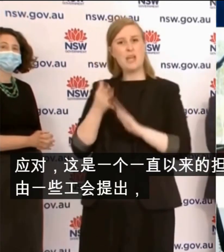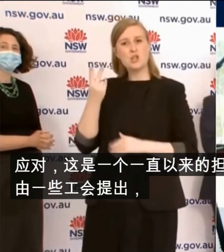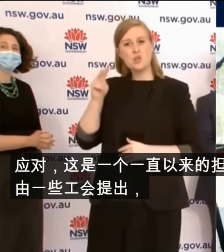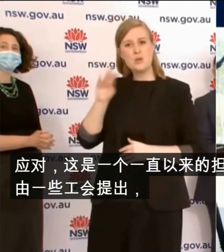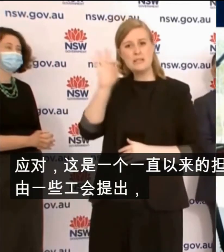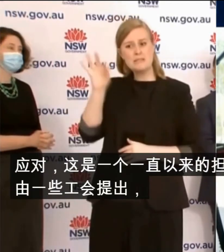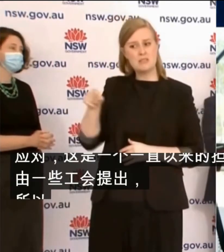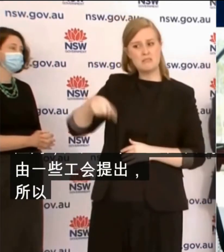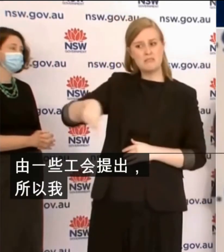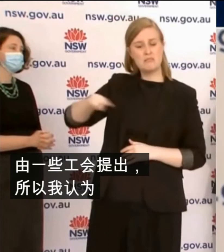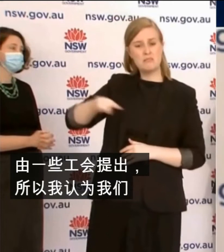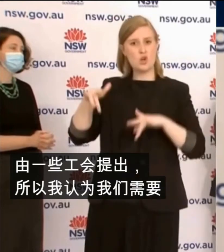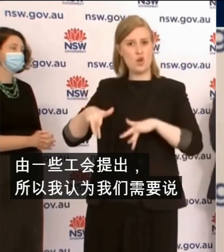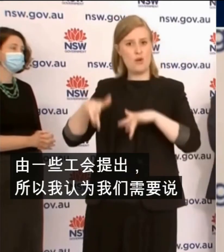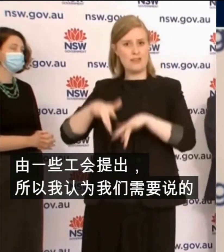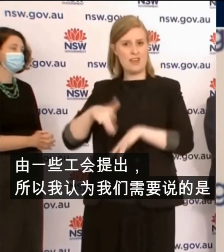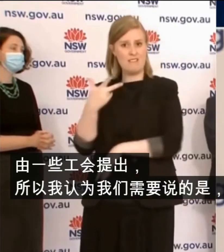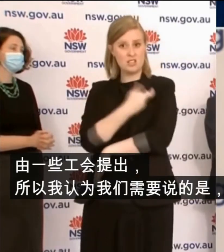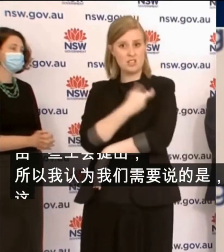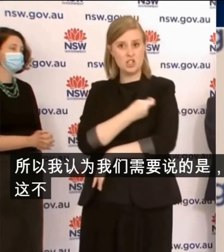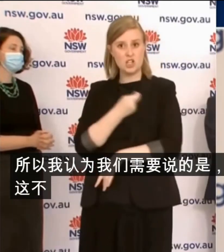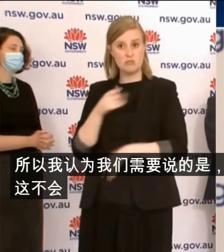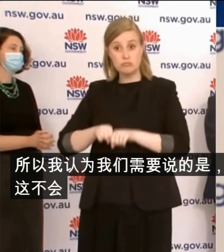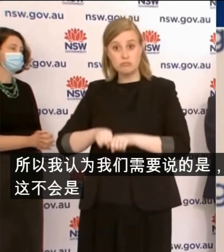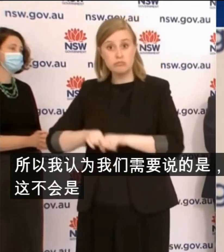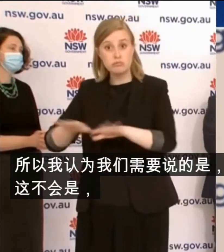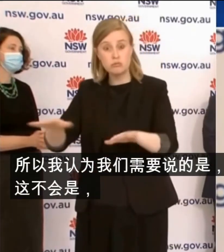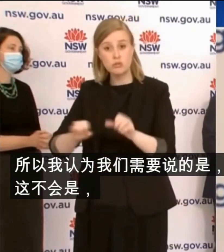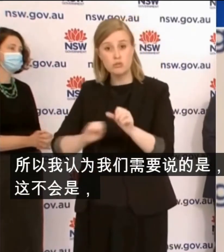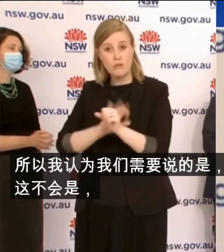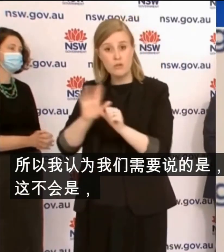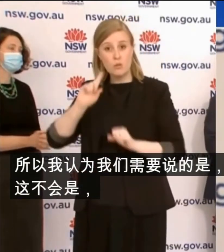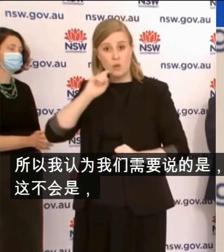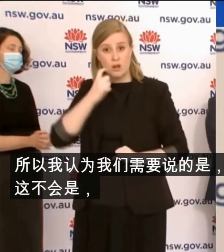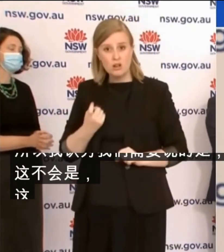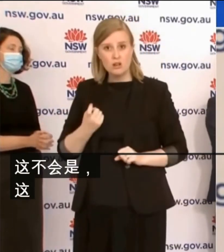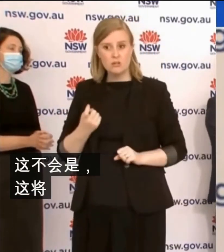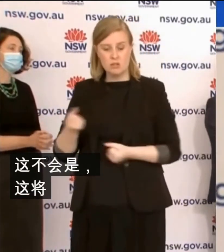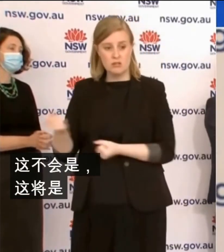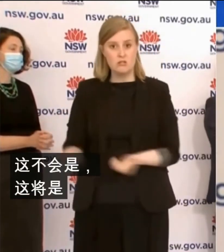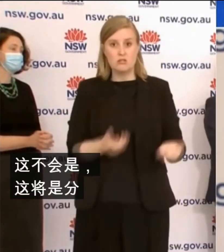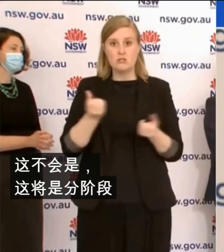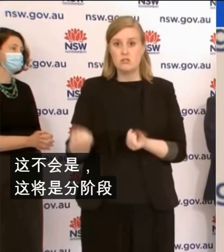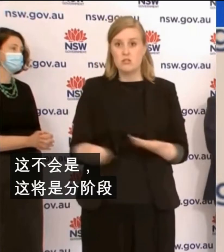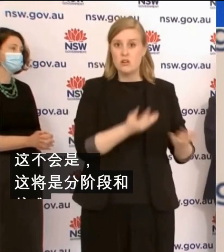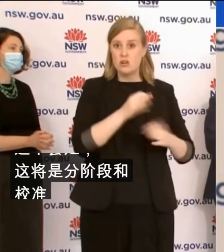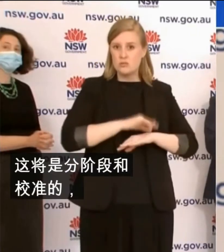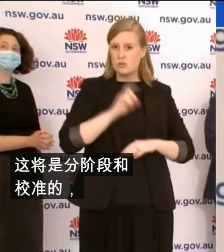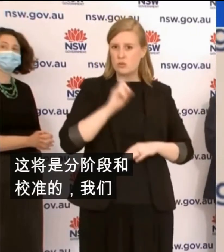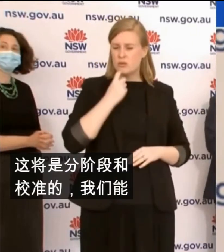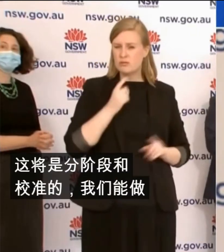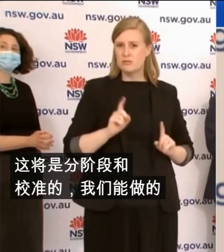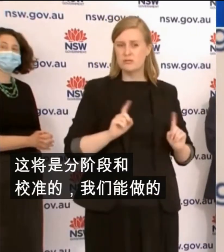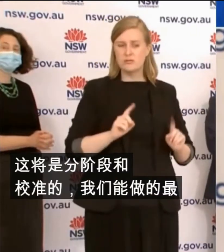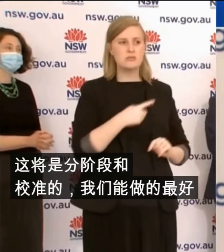of the unions. So I think what we need to say is this is not going to be this is going to be phased and